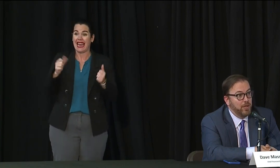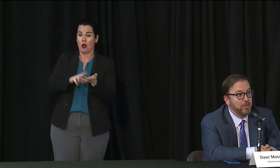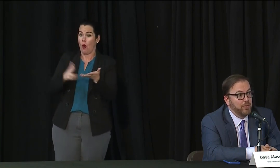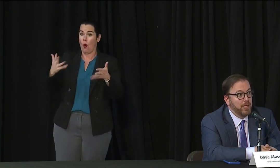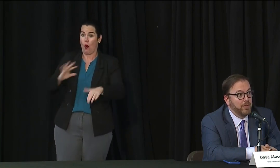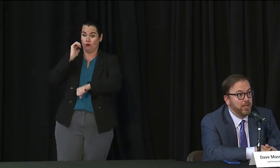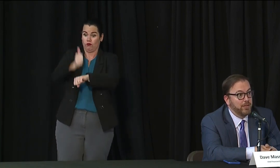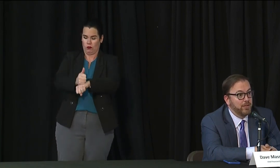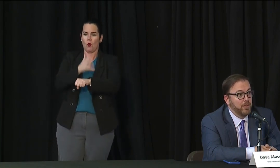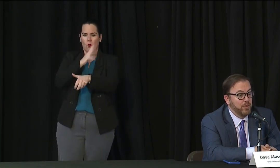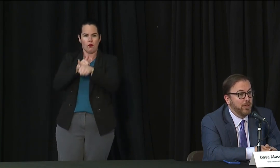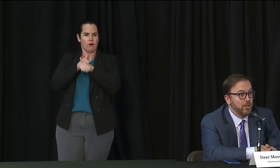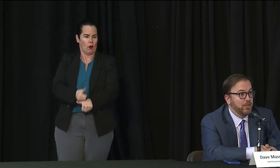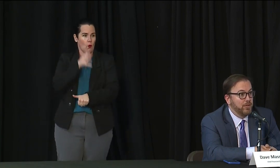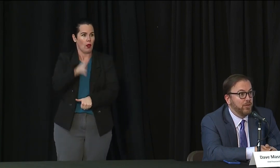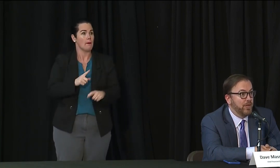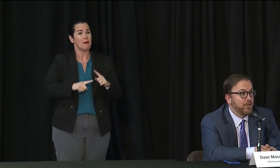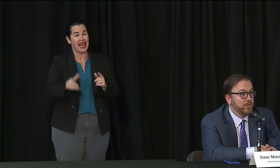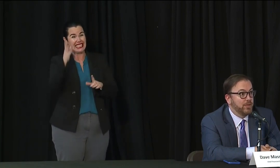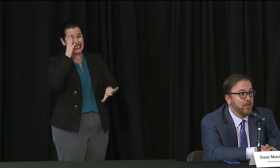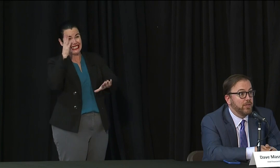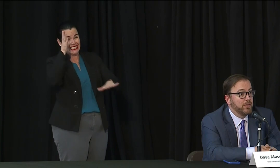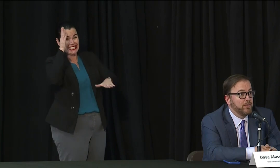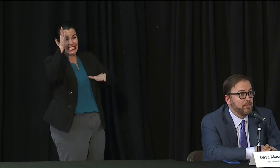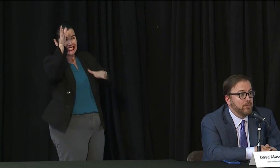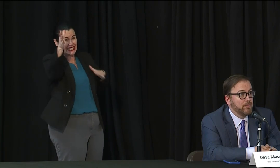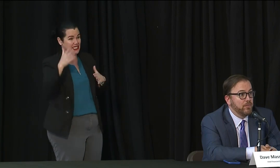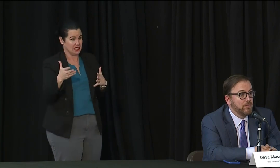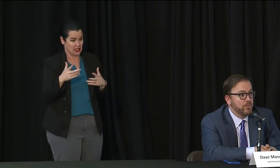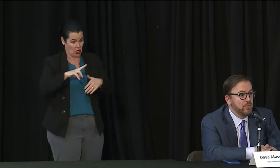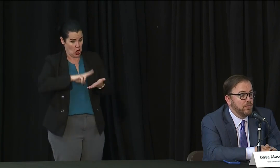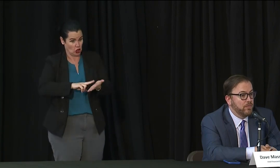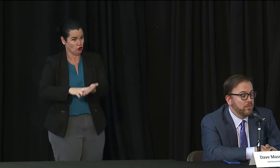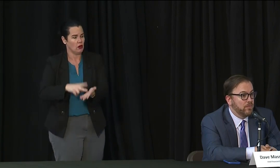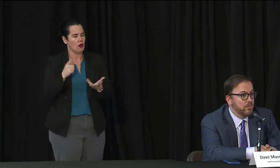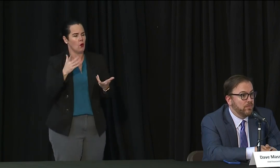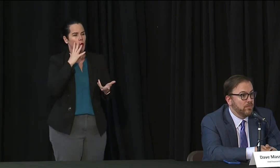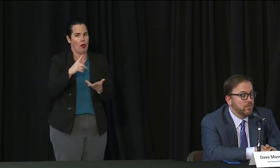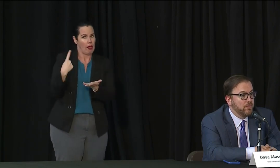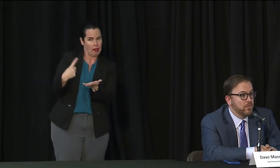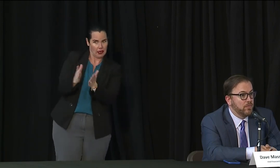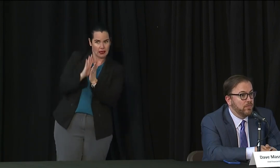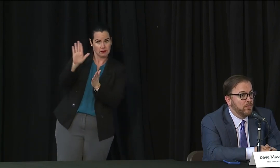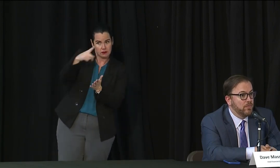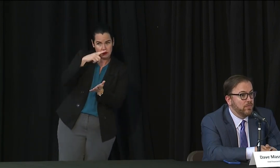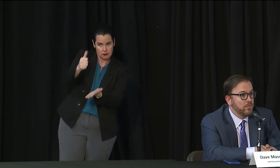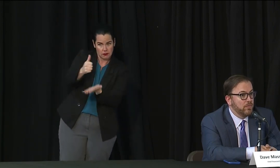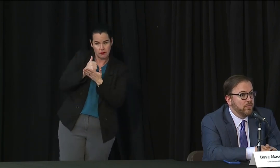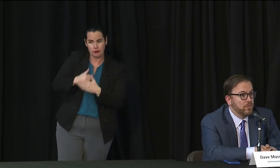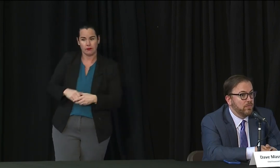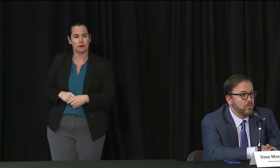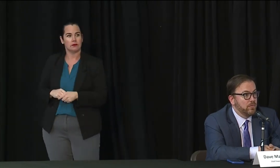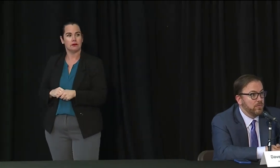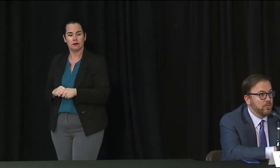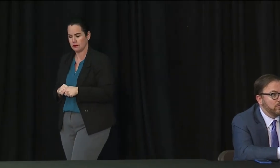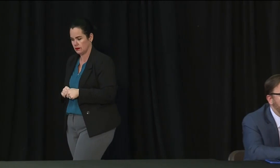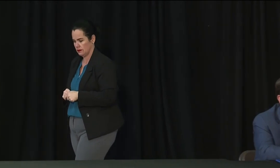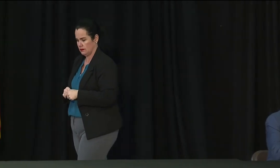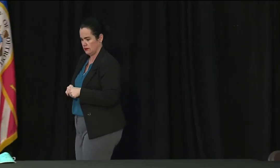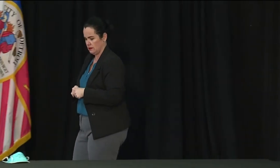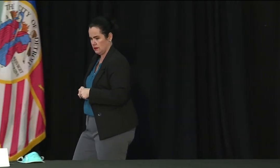But long-term contracts, we're going to look to those vendors for savings. Okay. And Mayor, I don't know if you mentioned this last night, but are